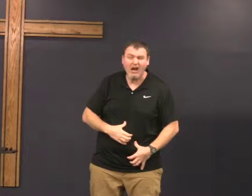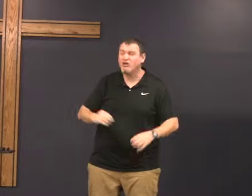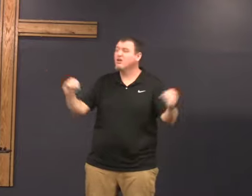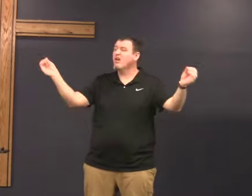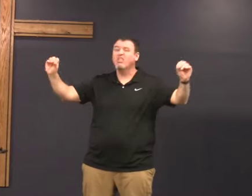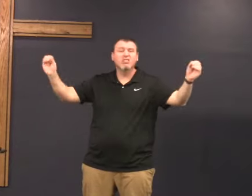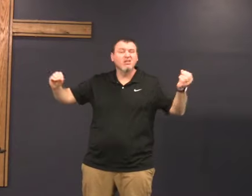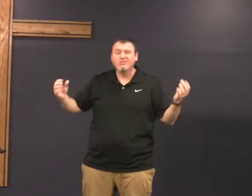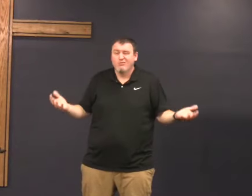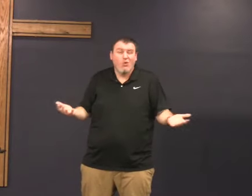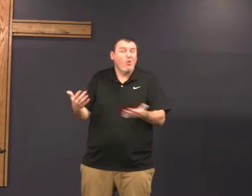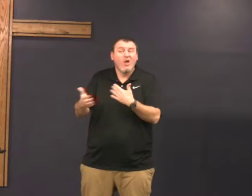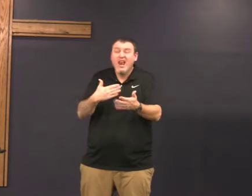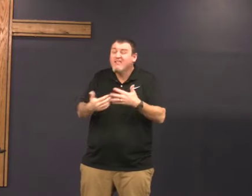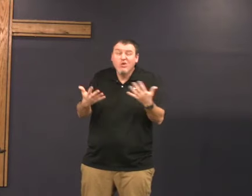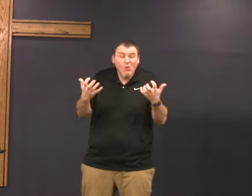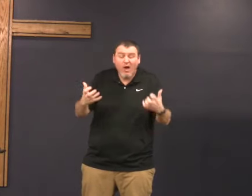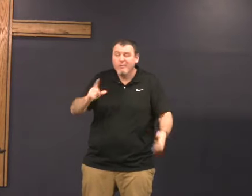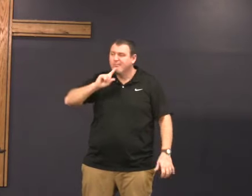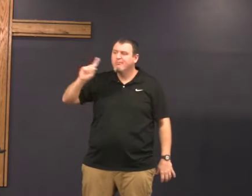He had no desire or wants,